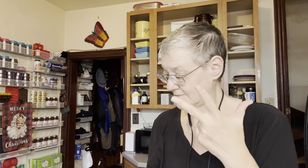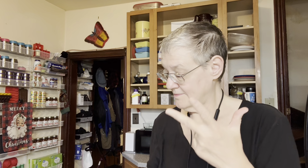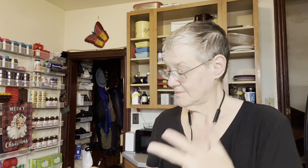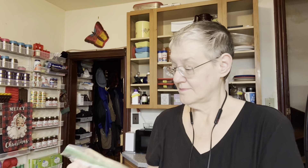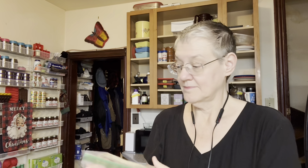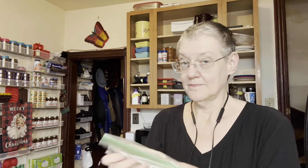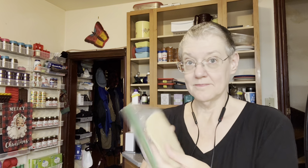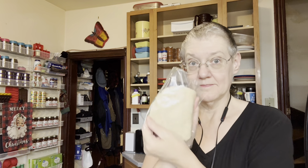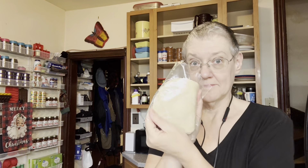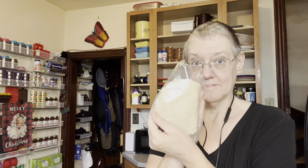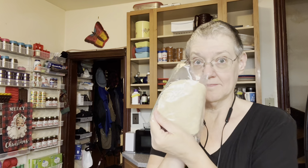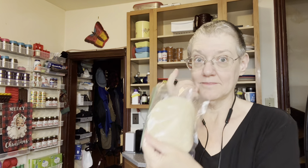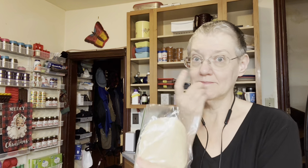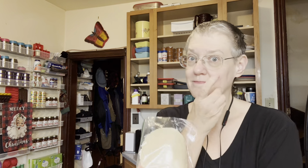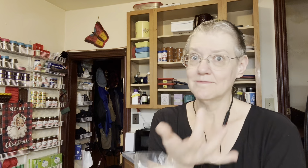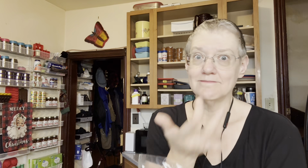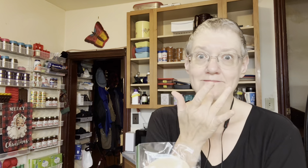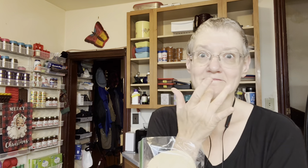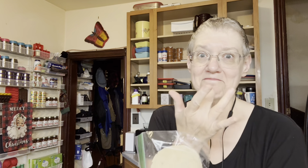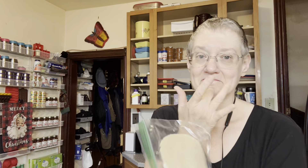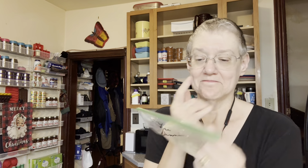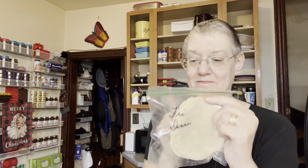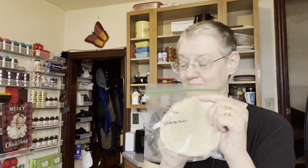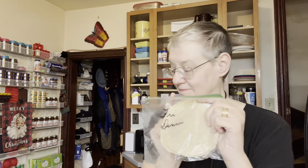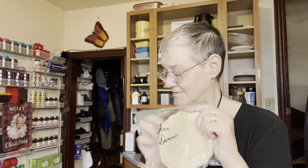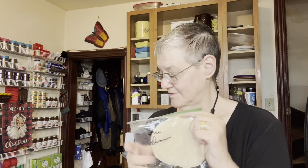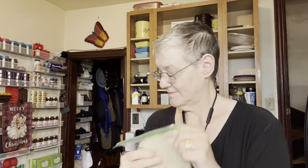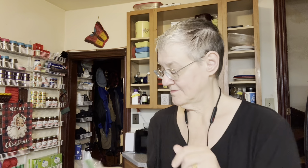3 tortillas. Dale's favorite.